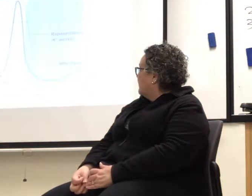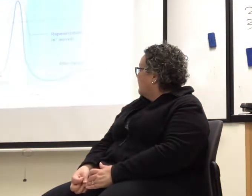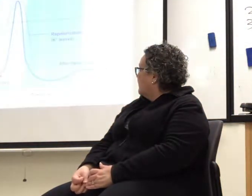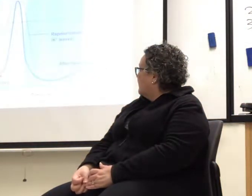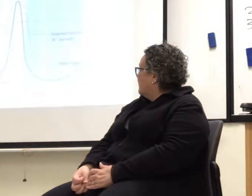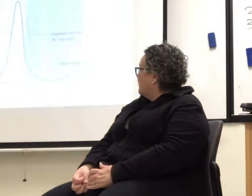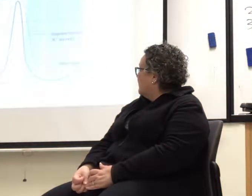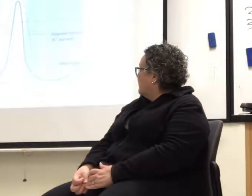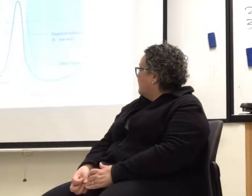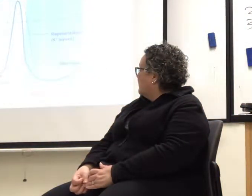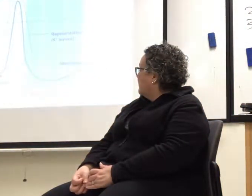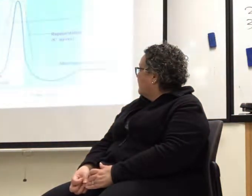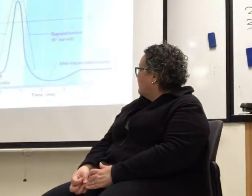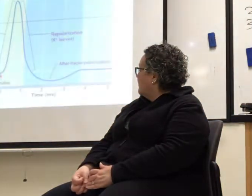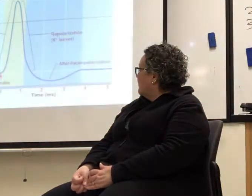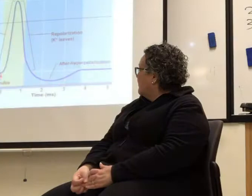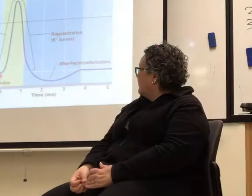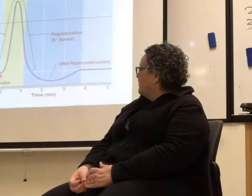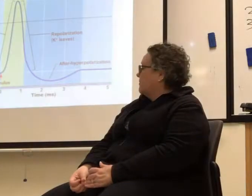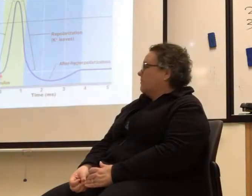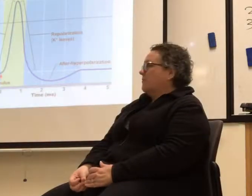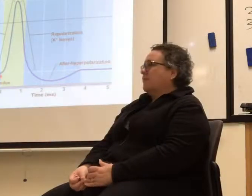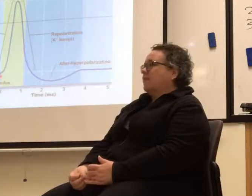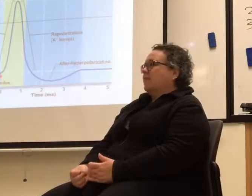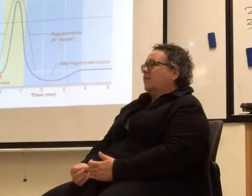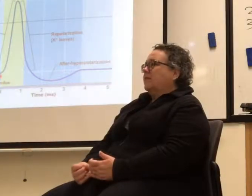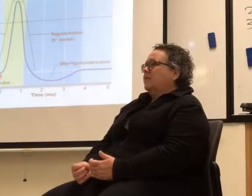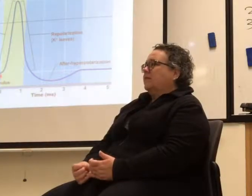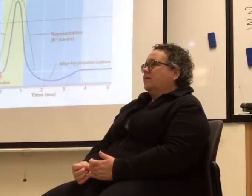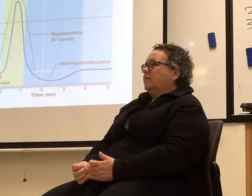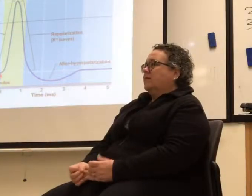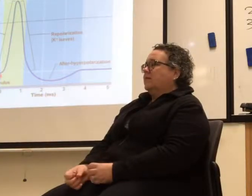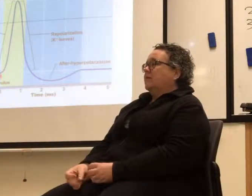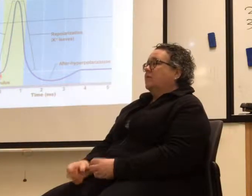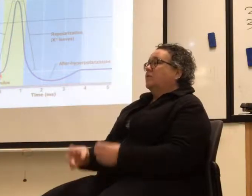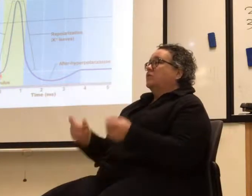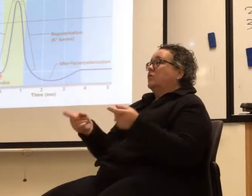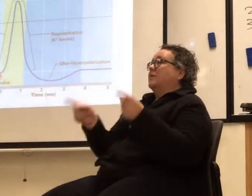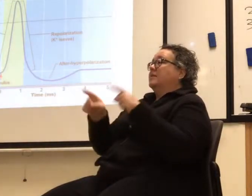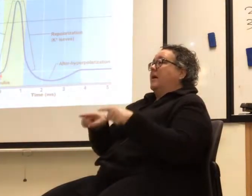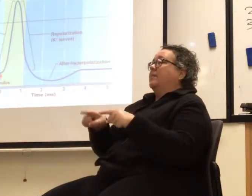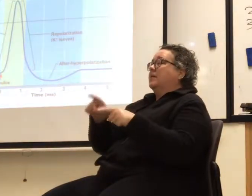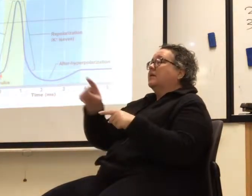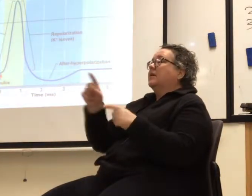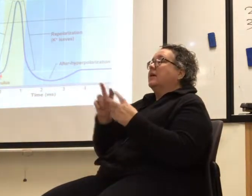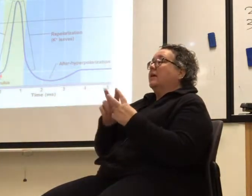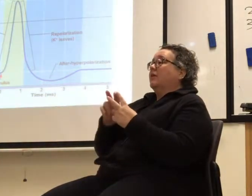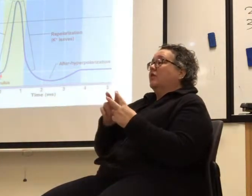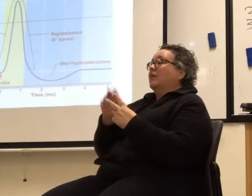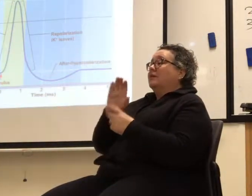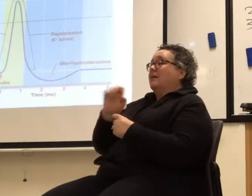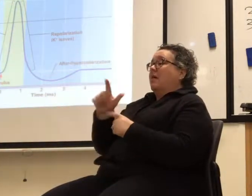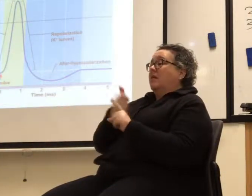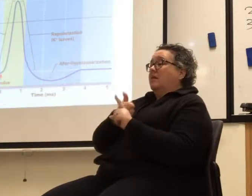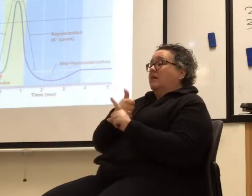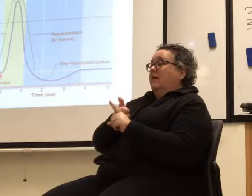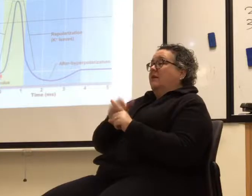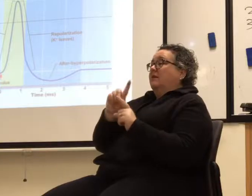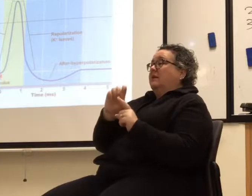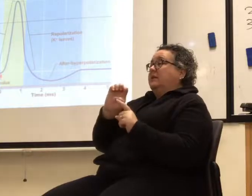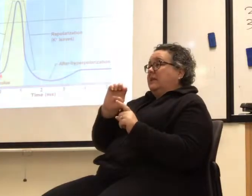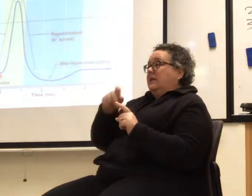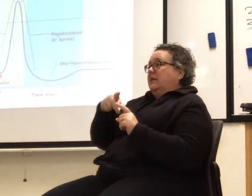another AP. So what's happening is the cell is either in a state of depolarization, right?